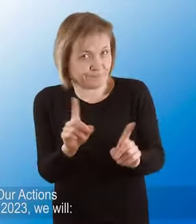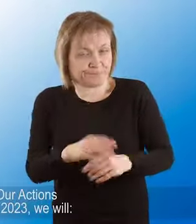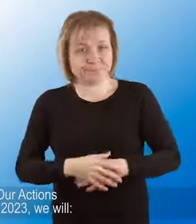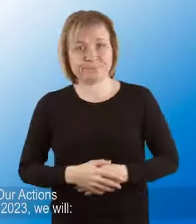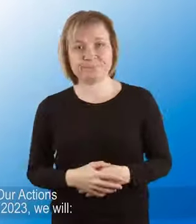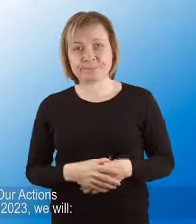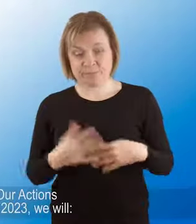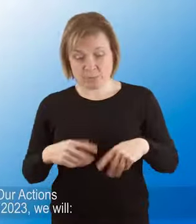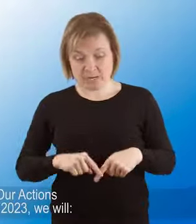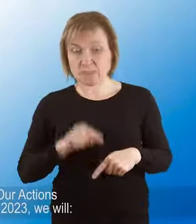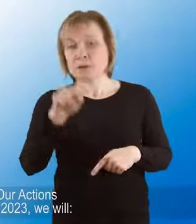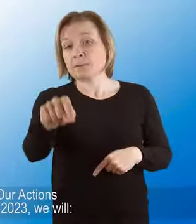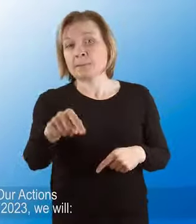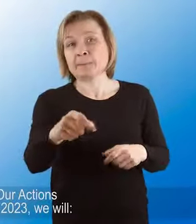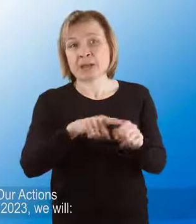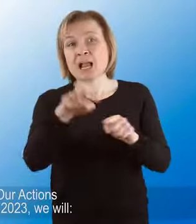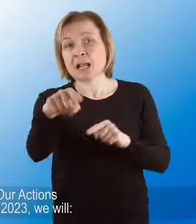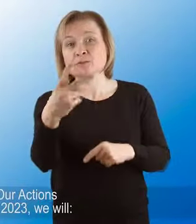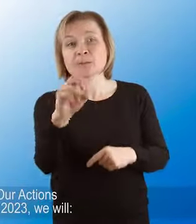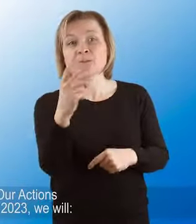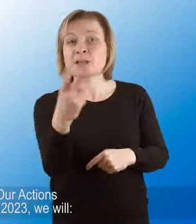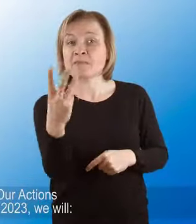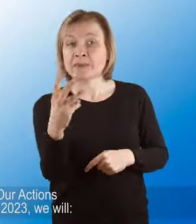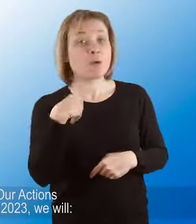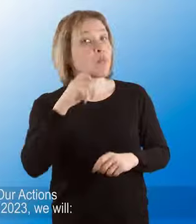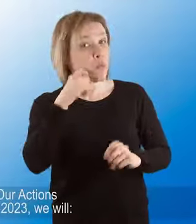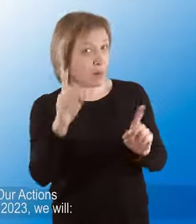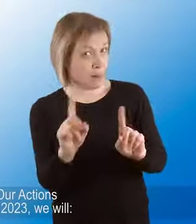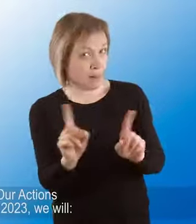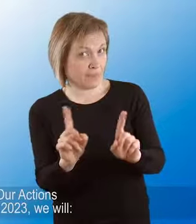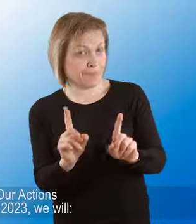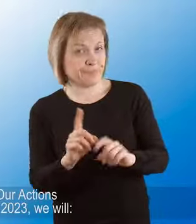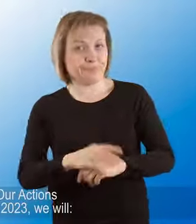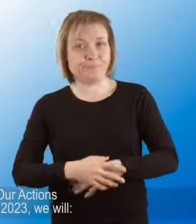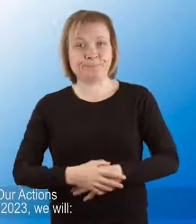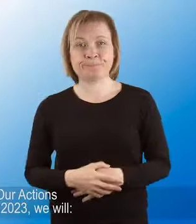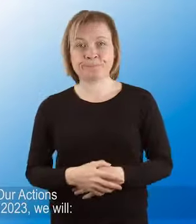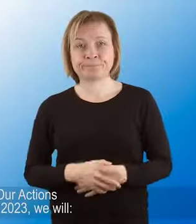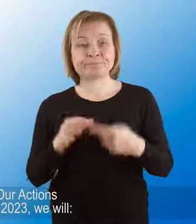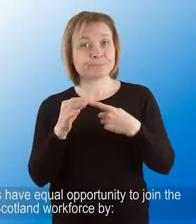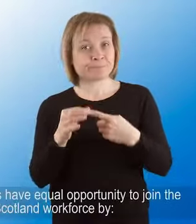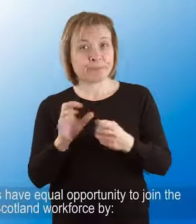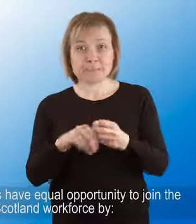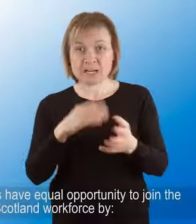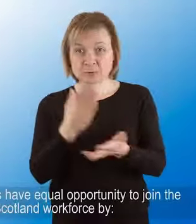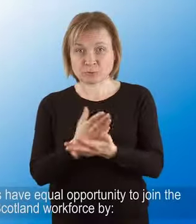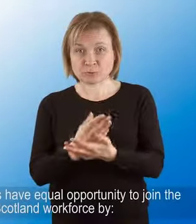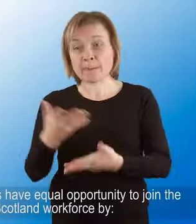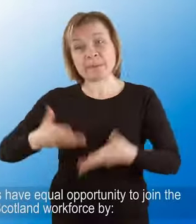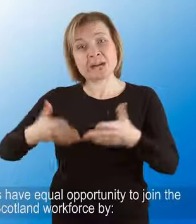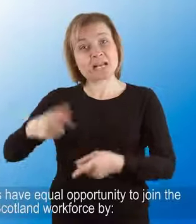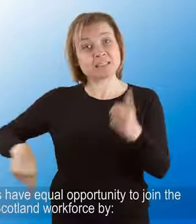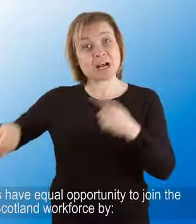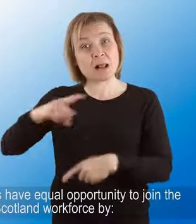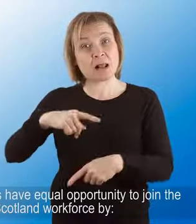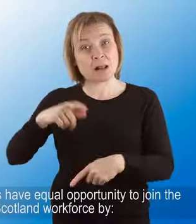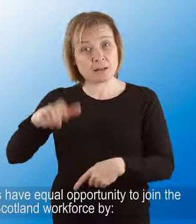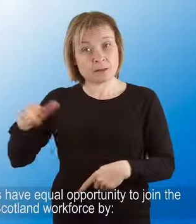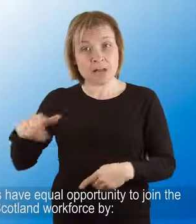Our actions. By 2023, we will ensure that BSL users have